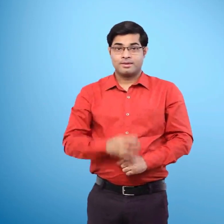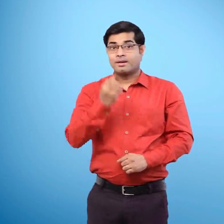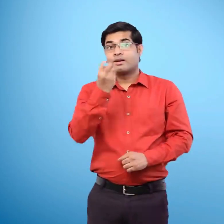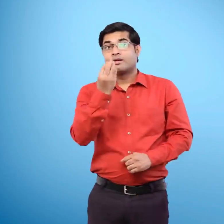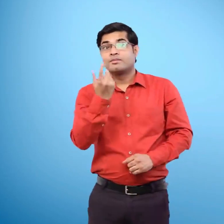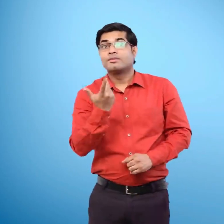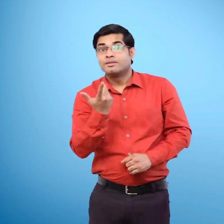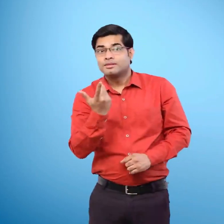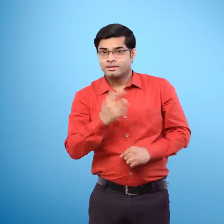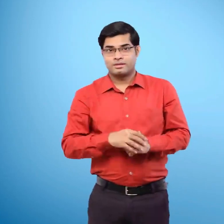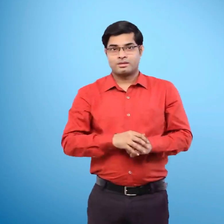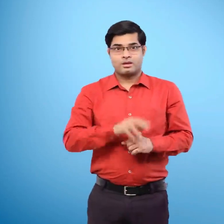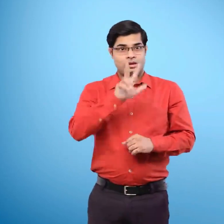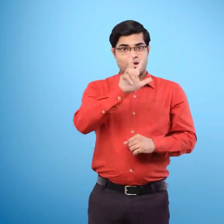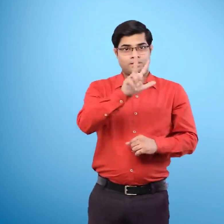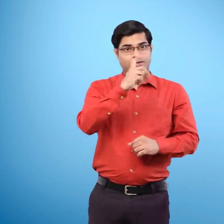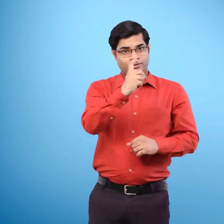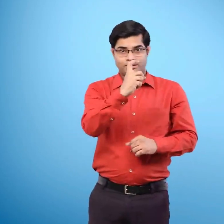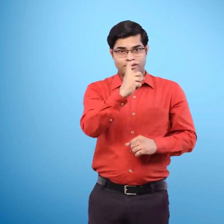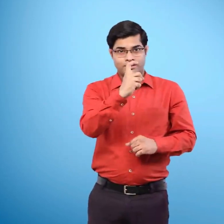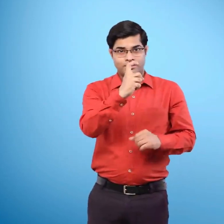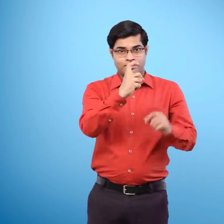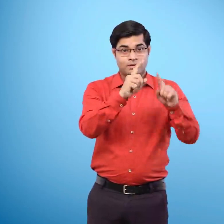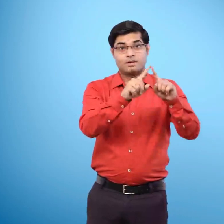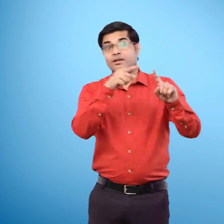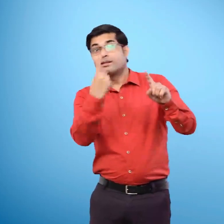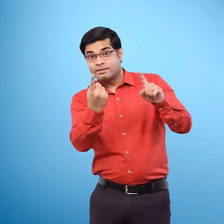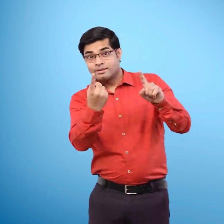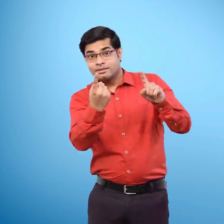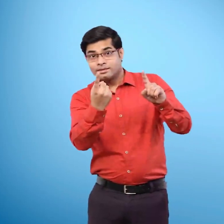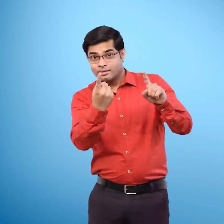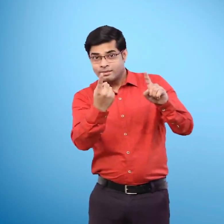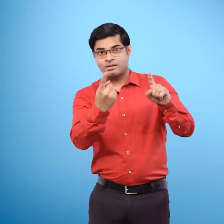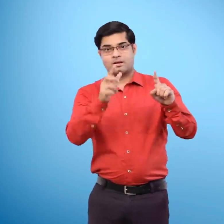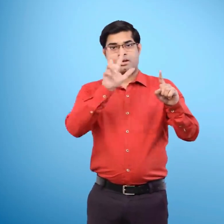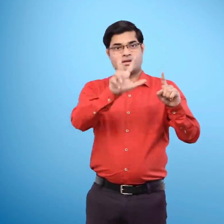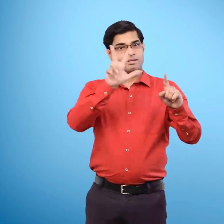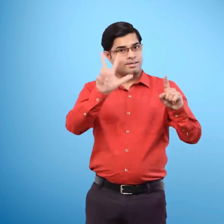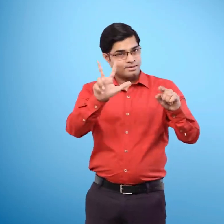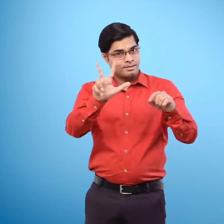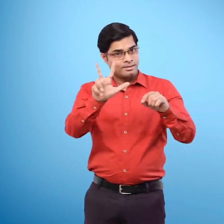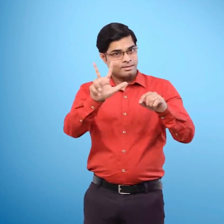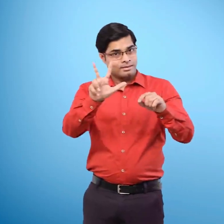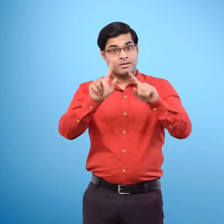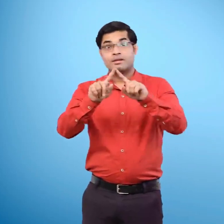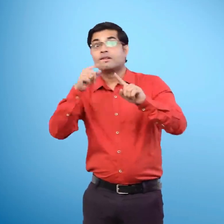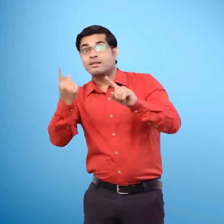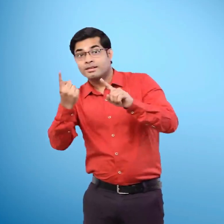Box 1. Number 87. Box 2. Number 88.